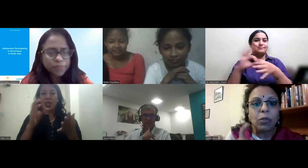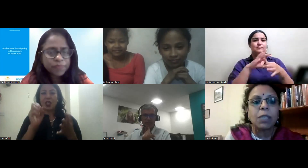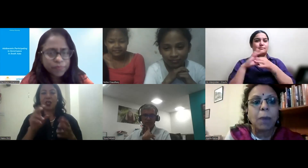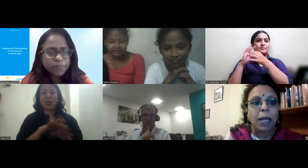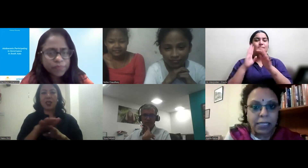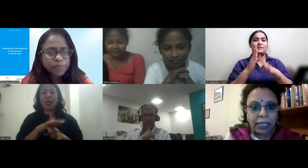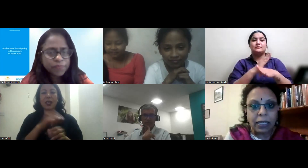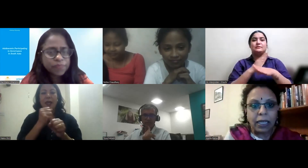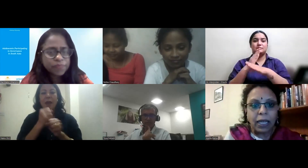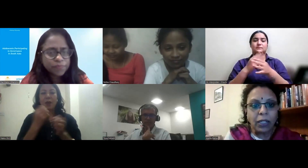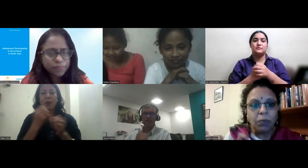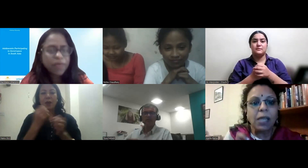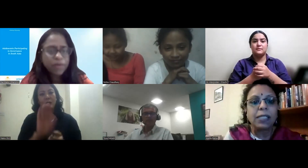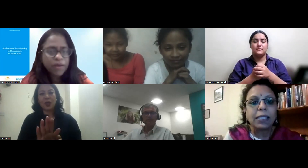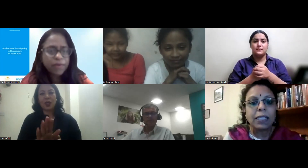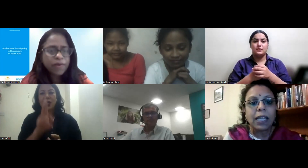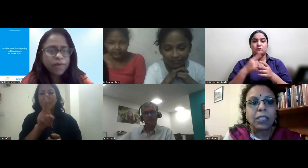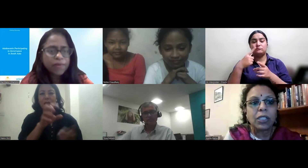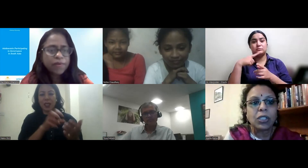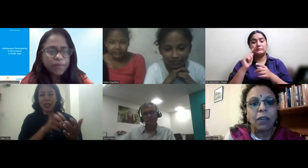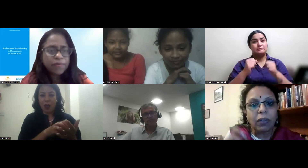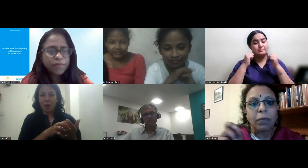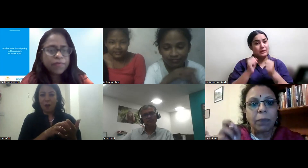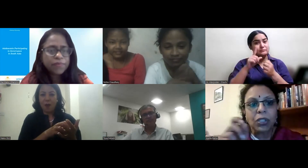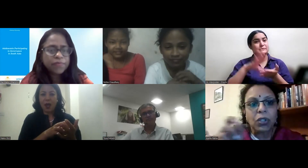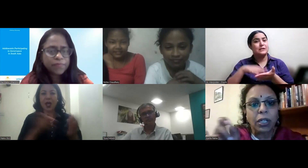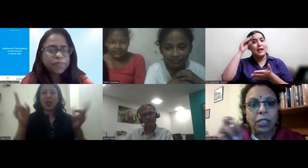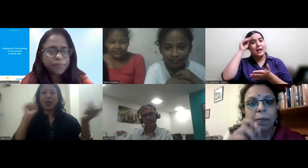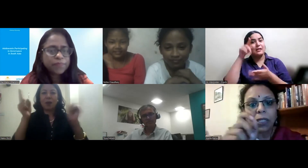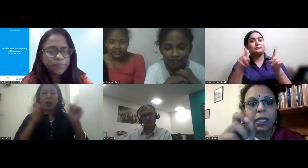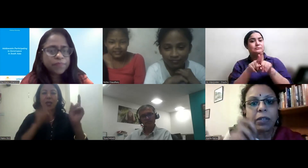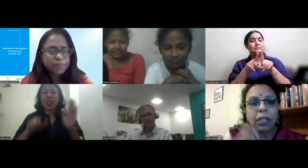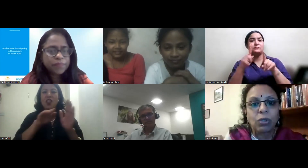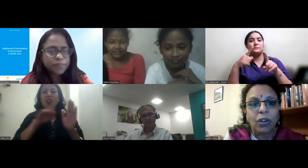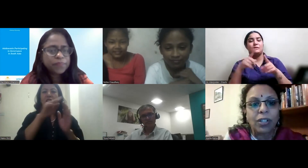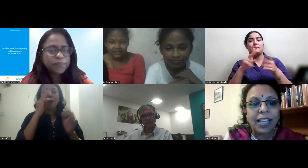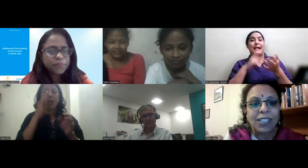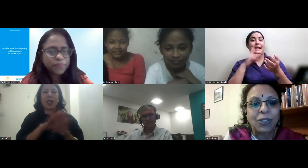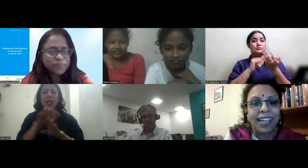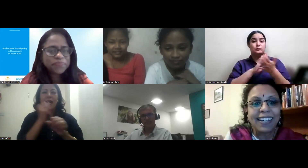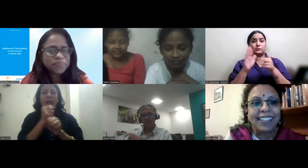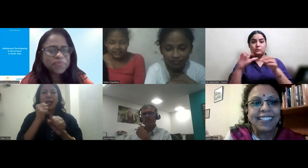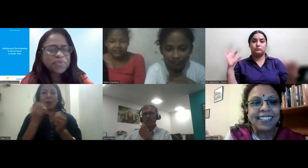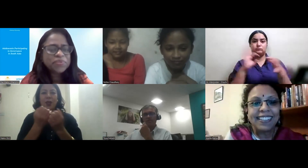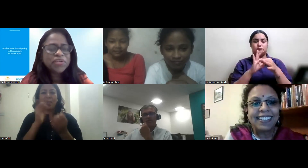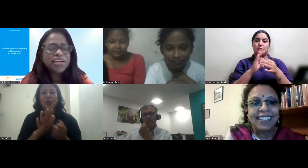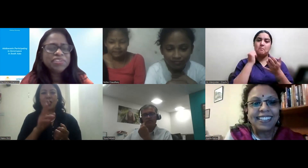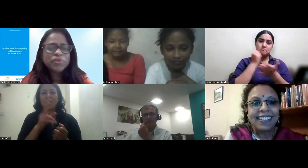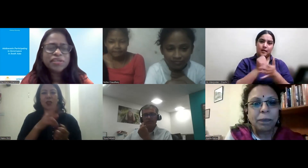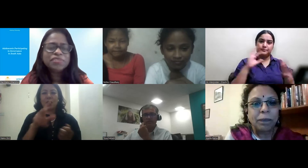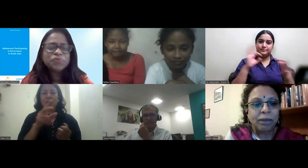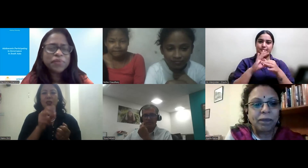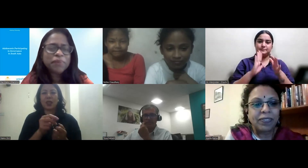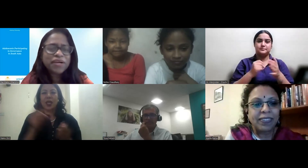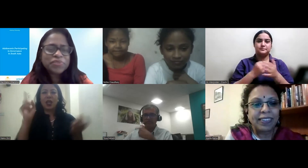the municipality. And you must get in touch, Nisha. We will make sure somebody gives you the contact, okay?